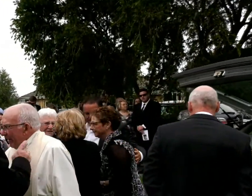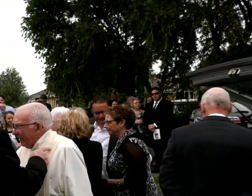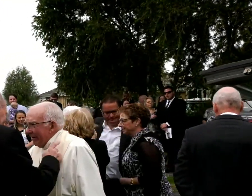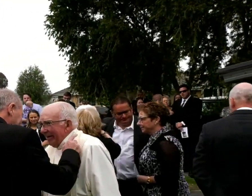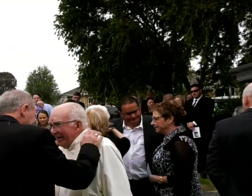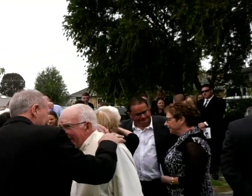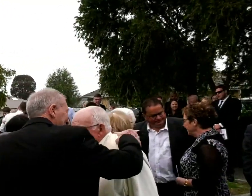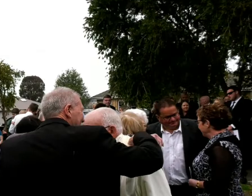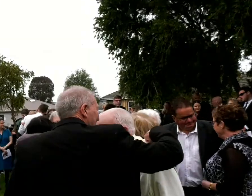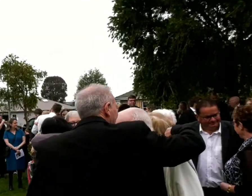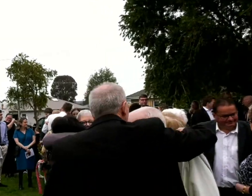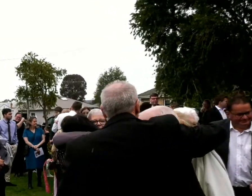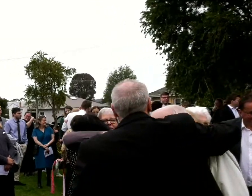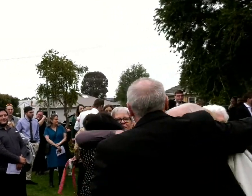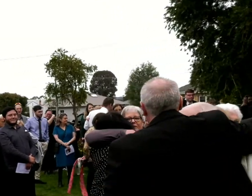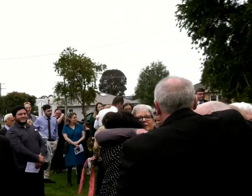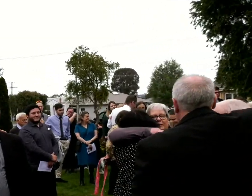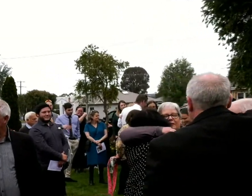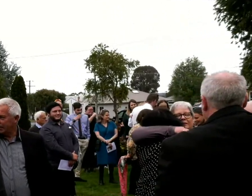Somehow, why don't you tell